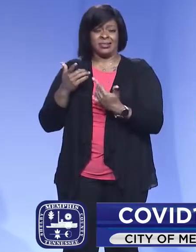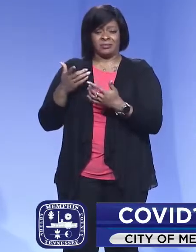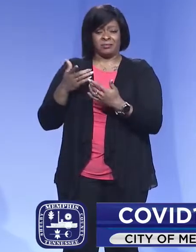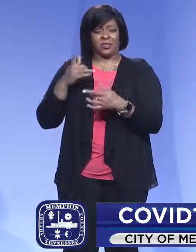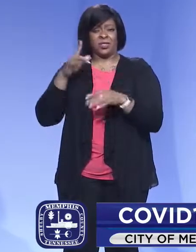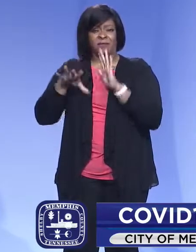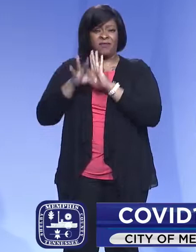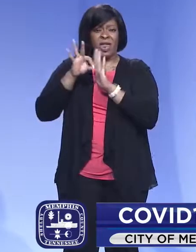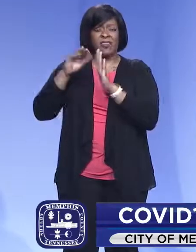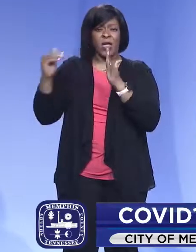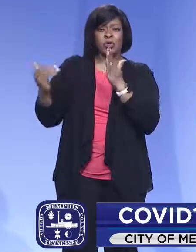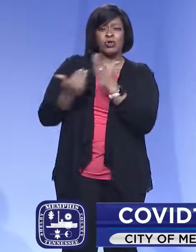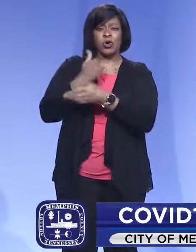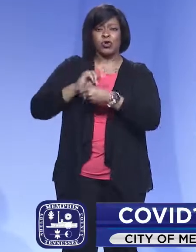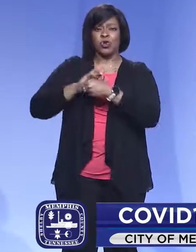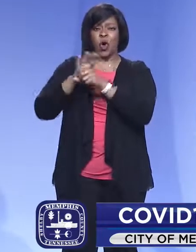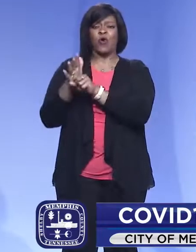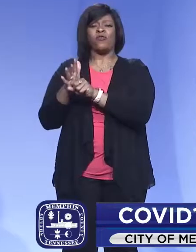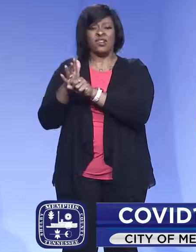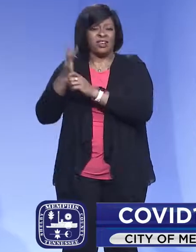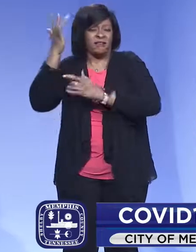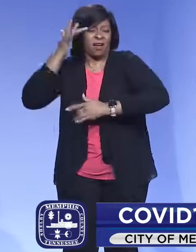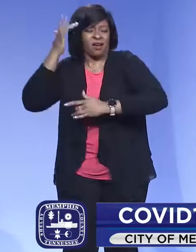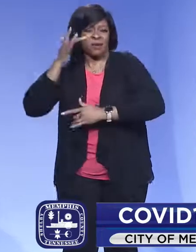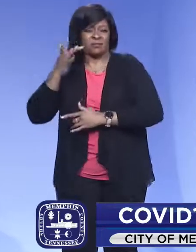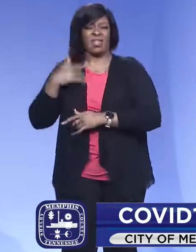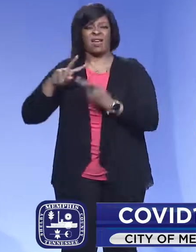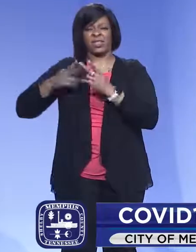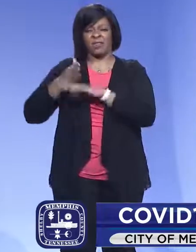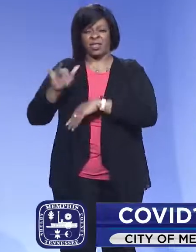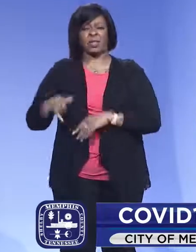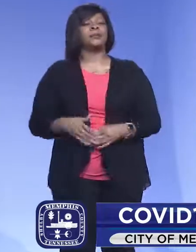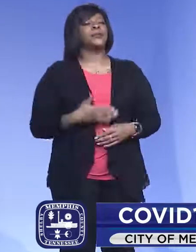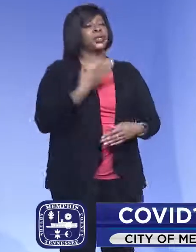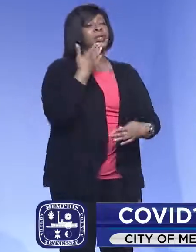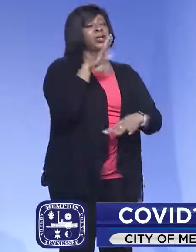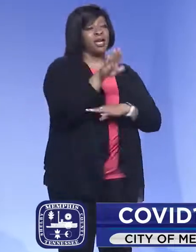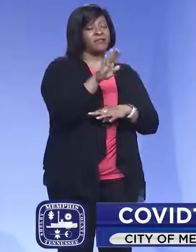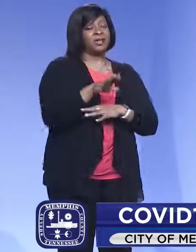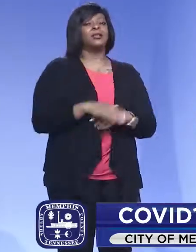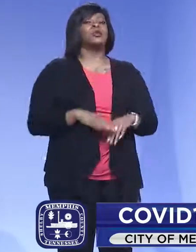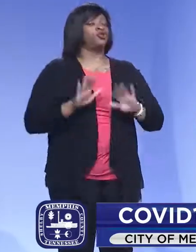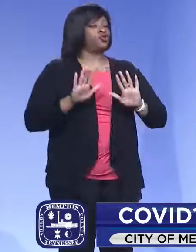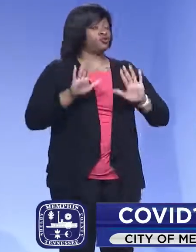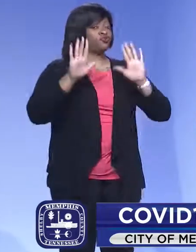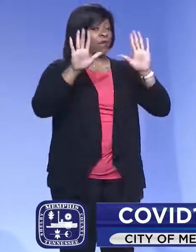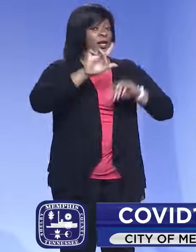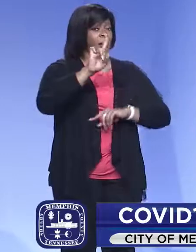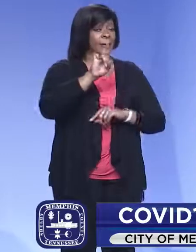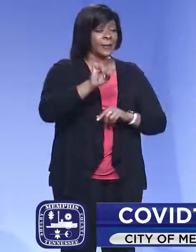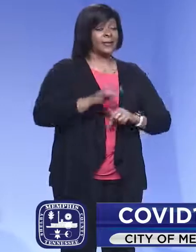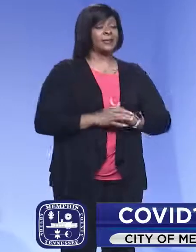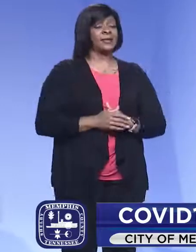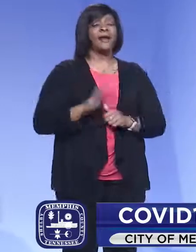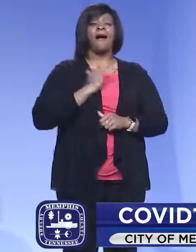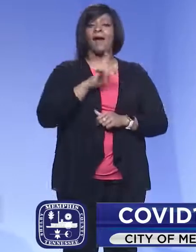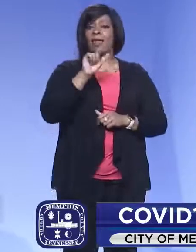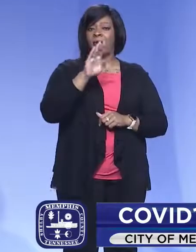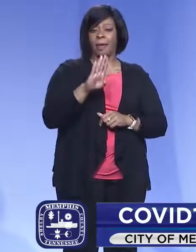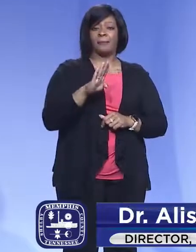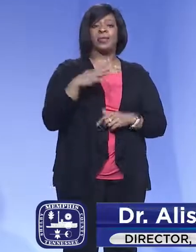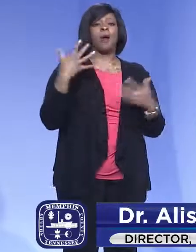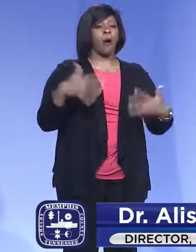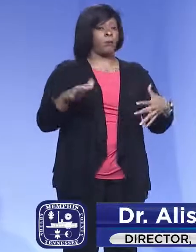this strain, and then I'll have a follow-up. Sure. Good afternoon. That's a great question, and our labs are